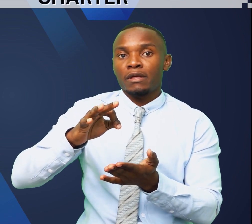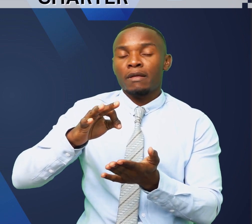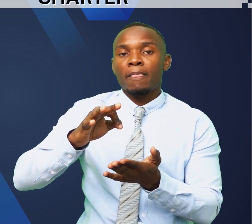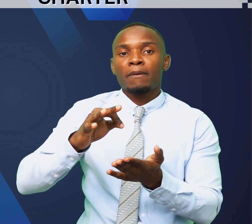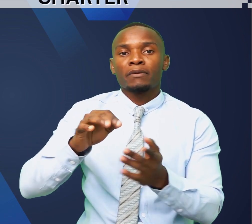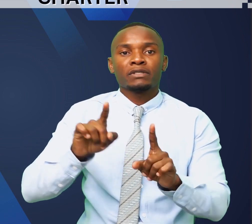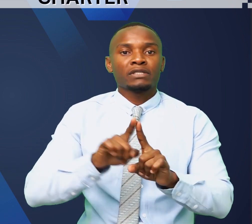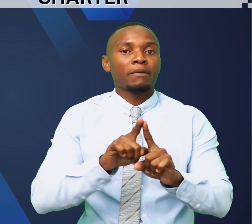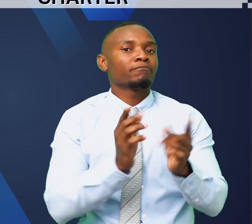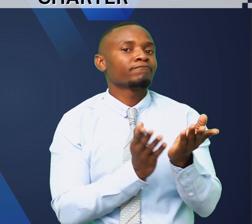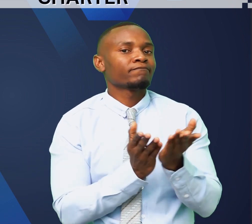Services offered: